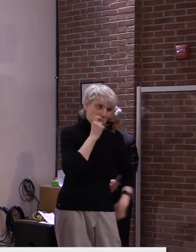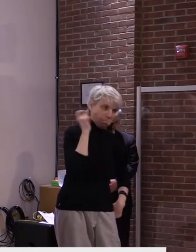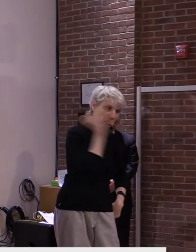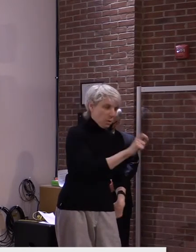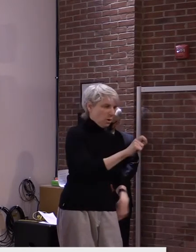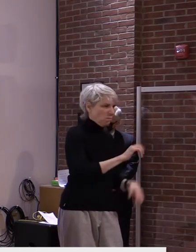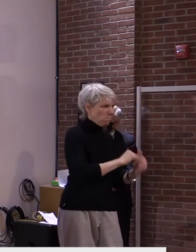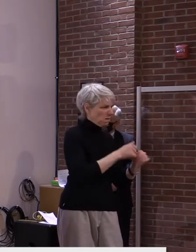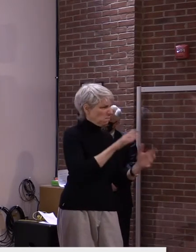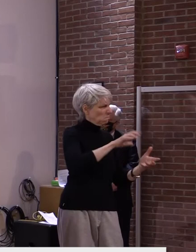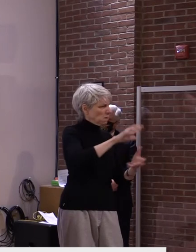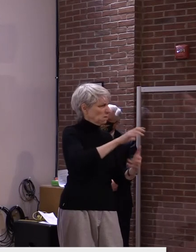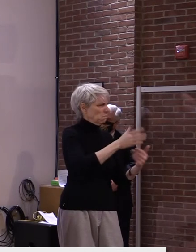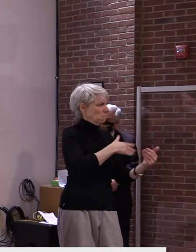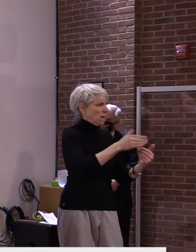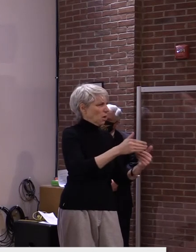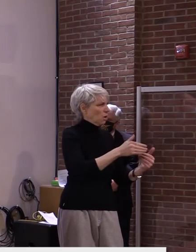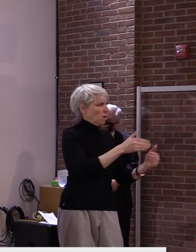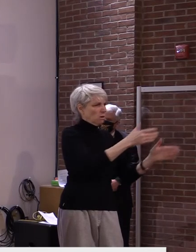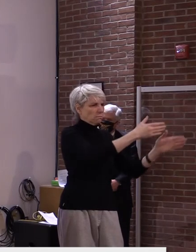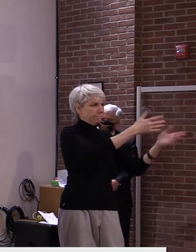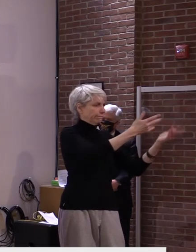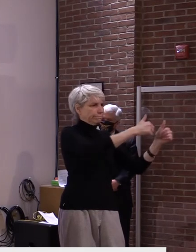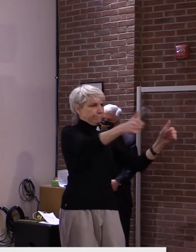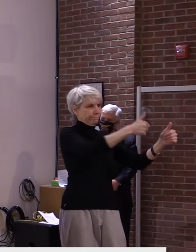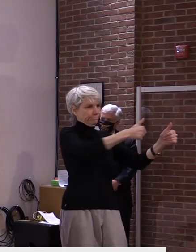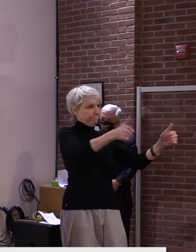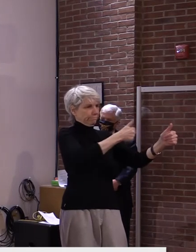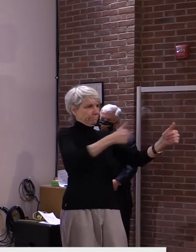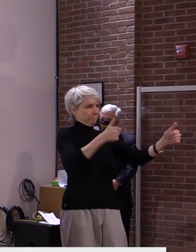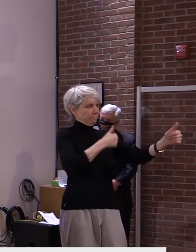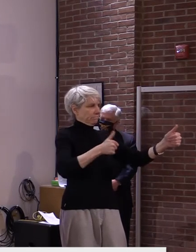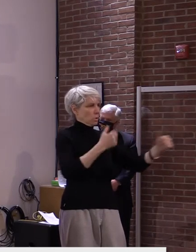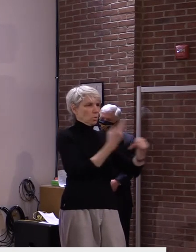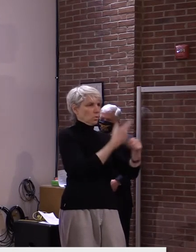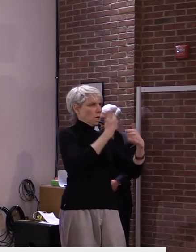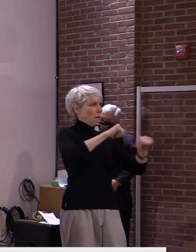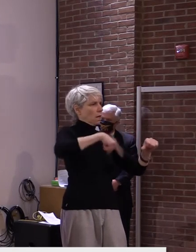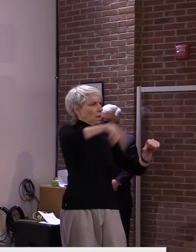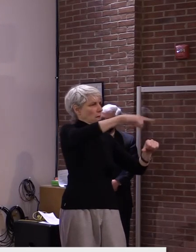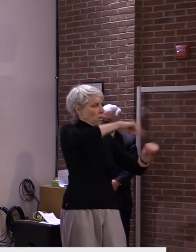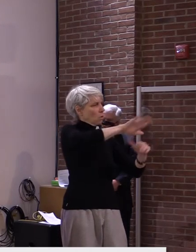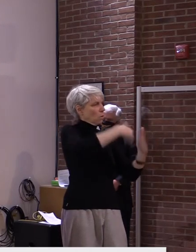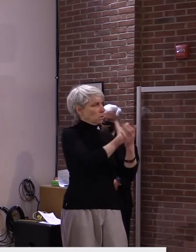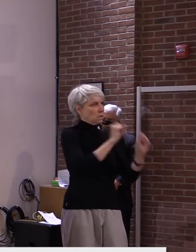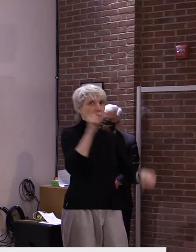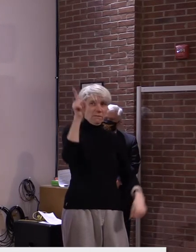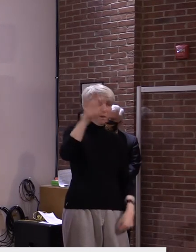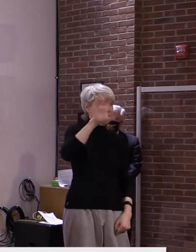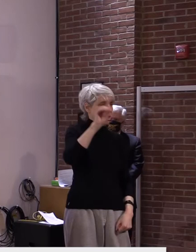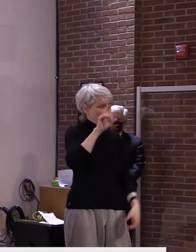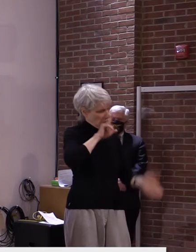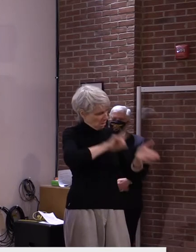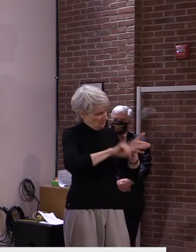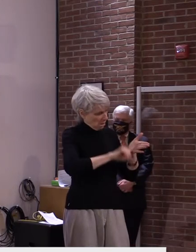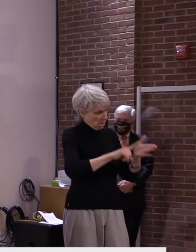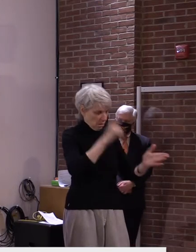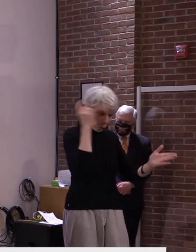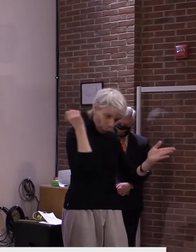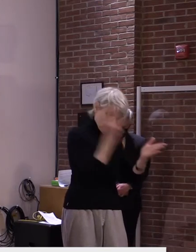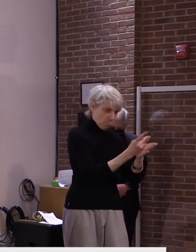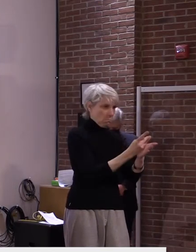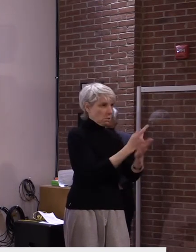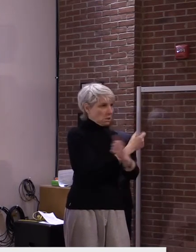inventory, and then you would, you know, that they're safe. The Moderna has deemed them safe. Everyone says they're